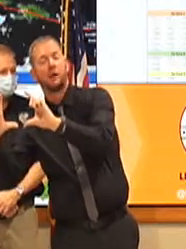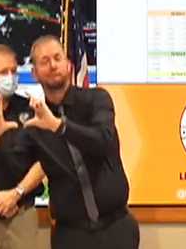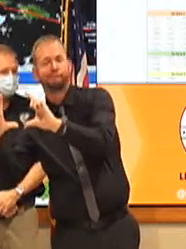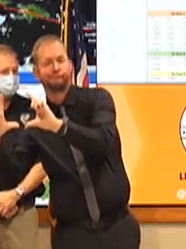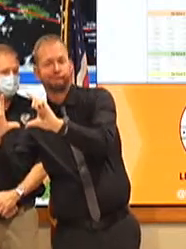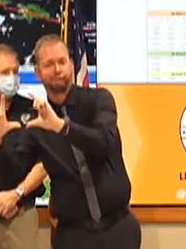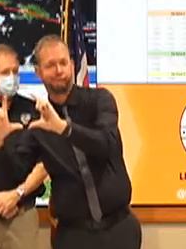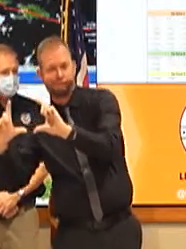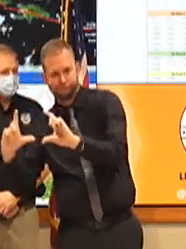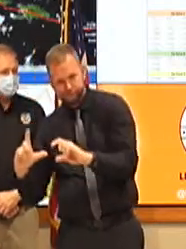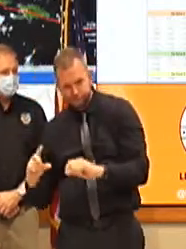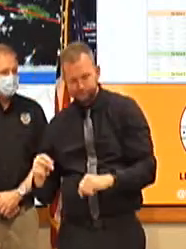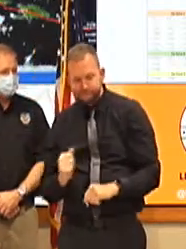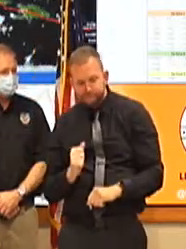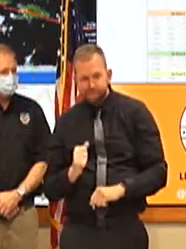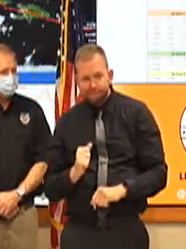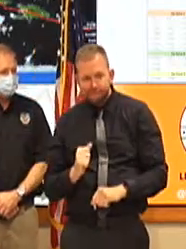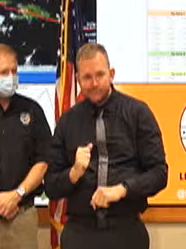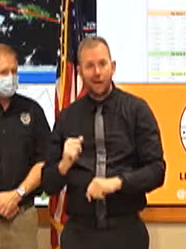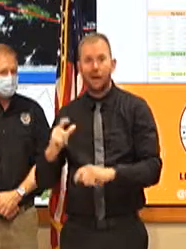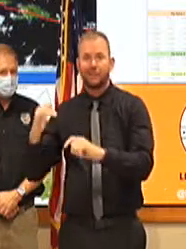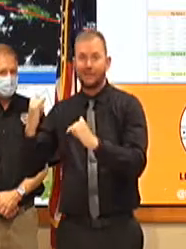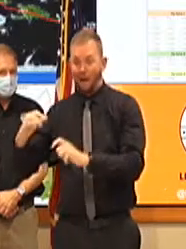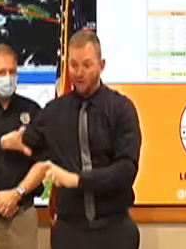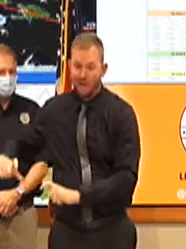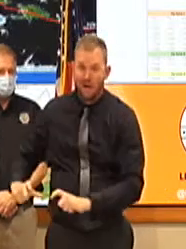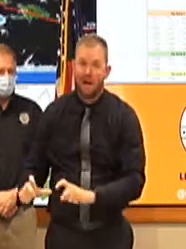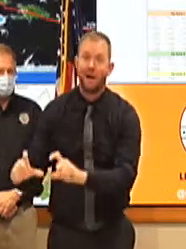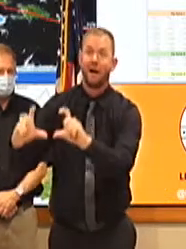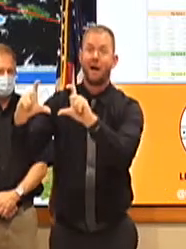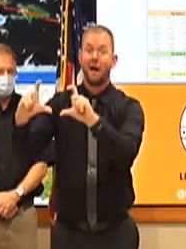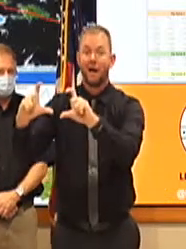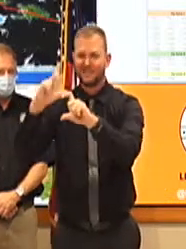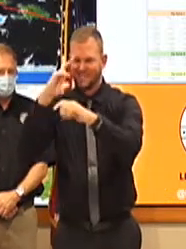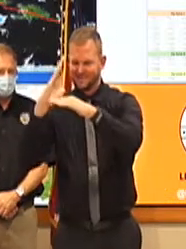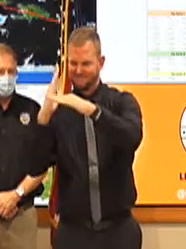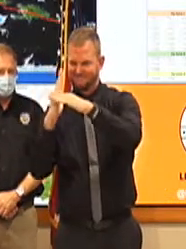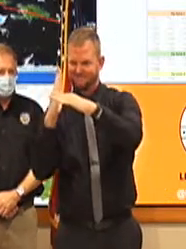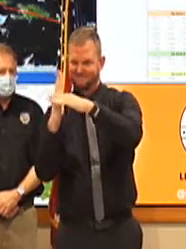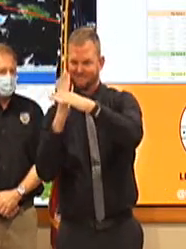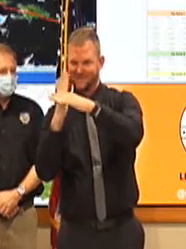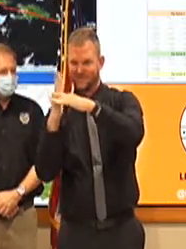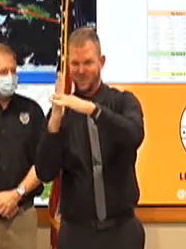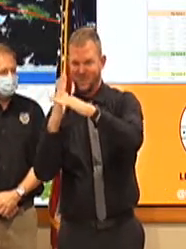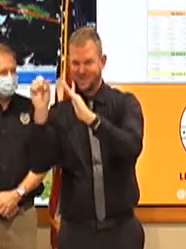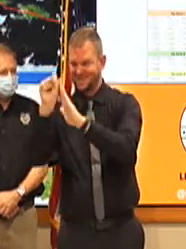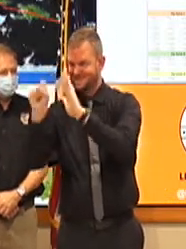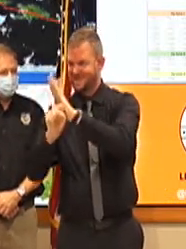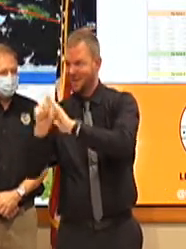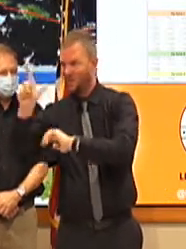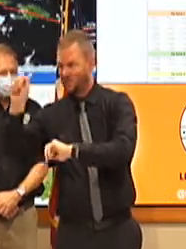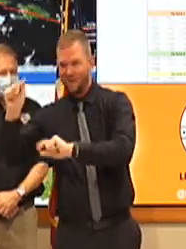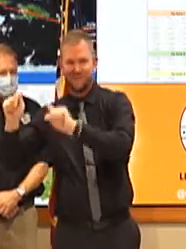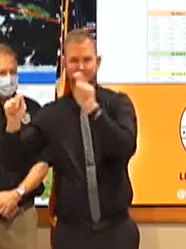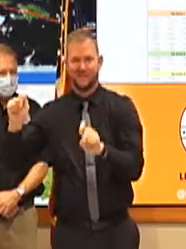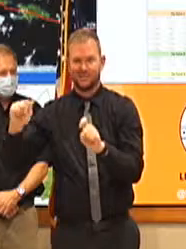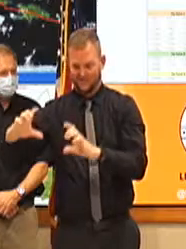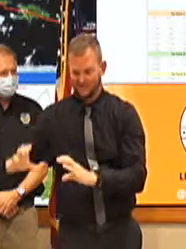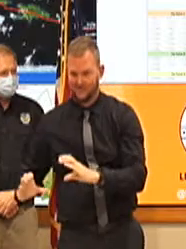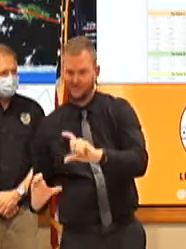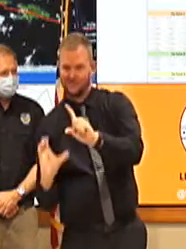the storm coming right between Texas and Louisiana. But what is